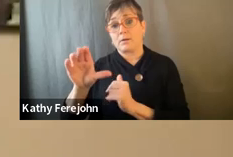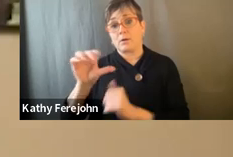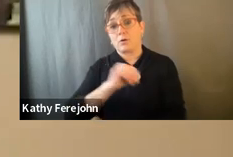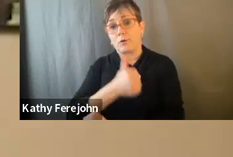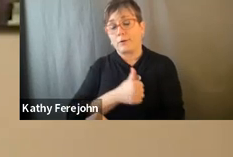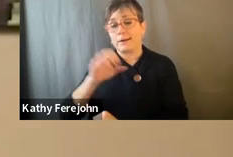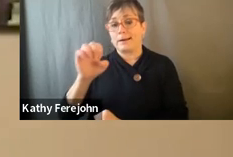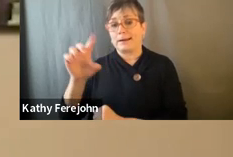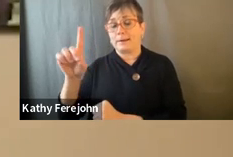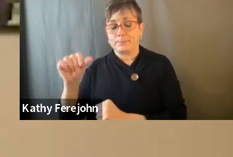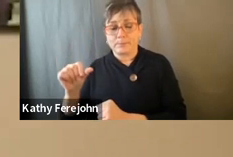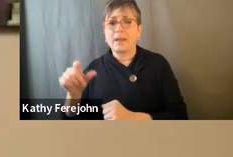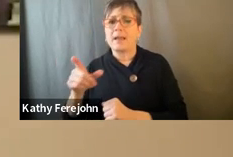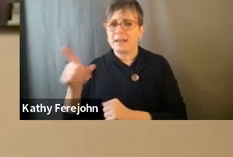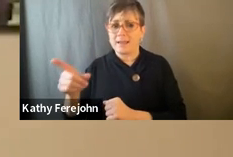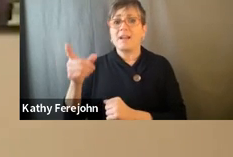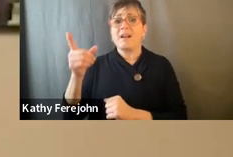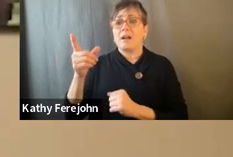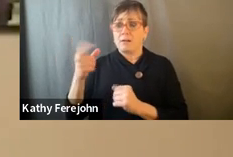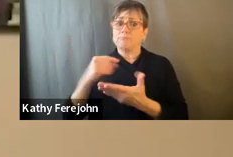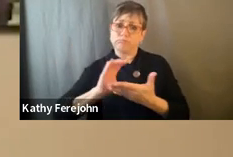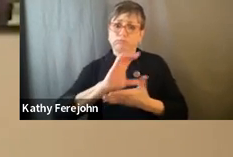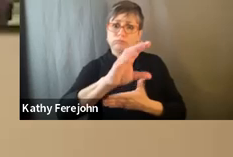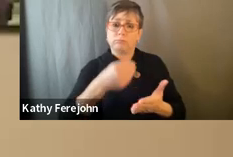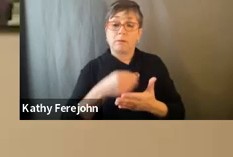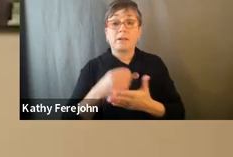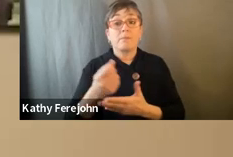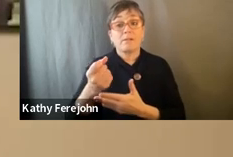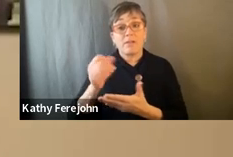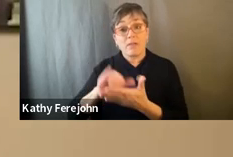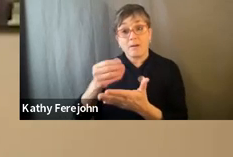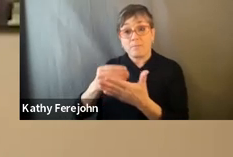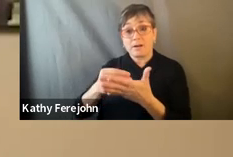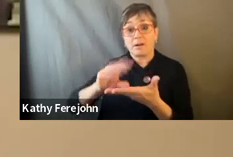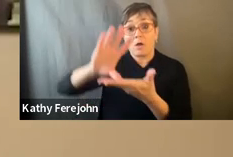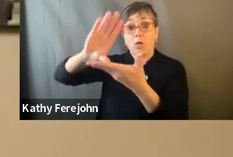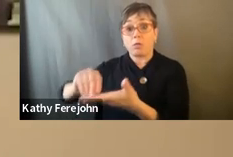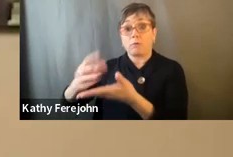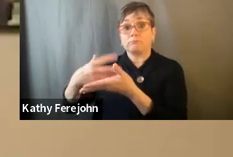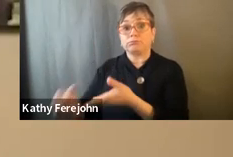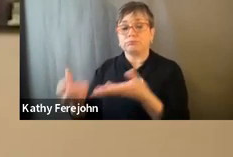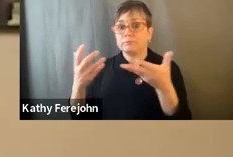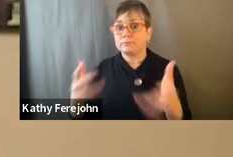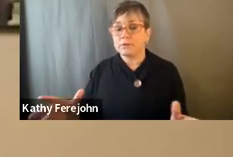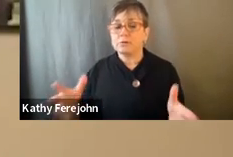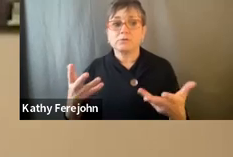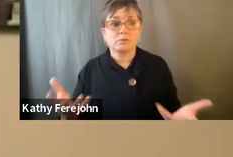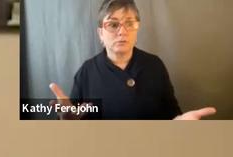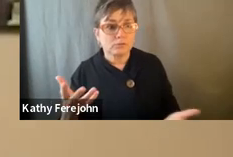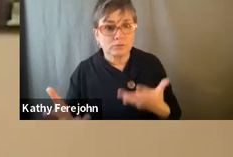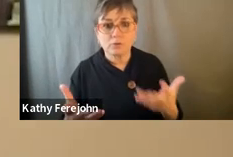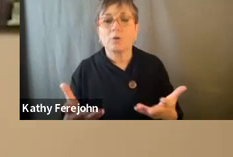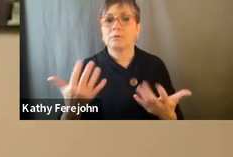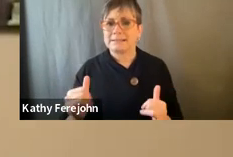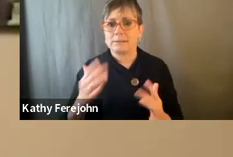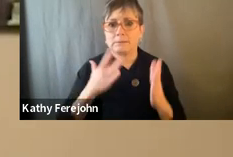Unfortunately, we came to realize that the fund has since been depleted, despite its critical role in supporting housing projects for some of our state's most vulnerable